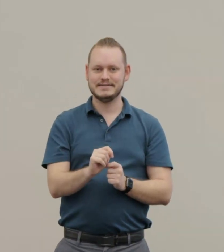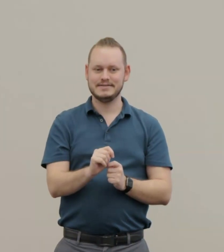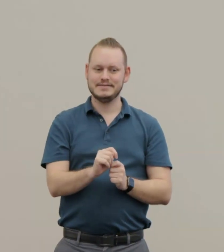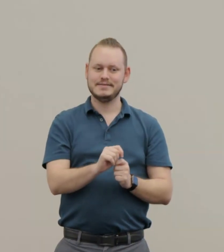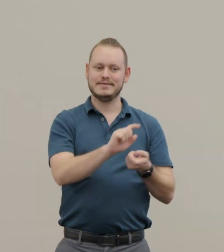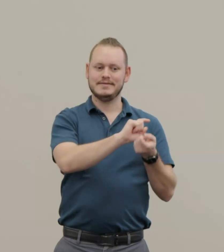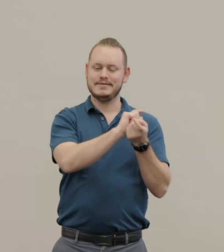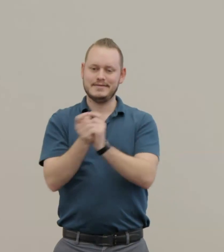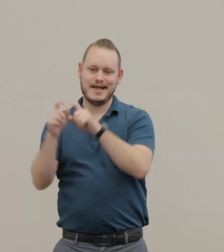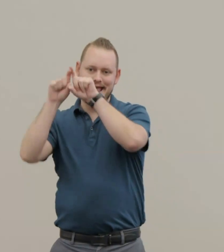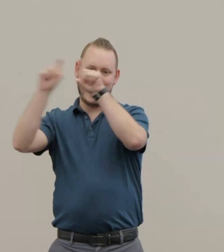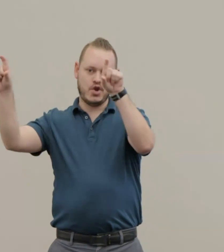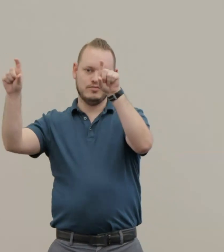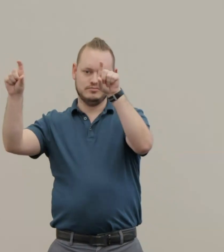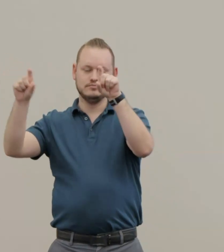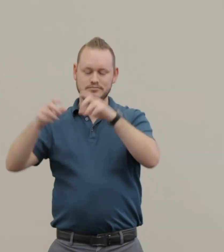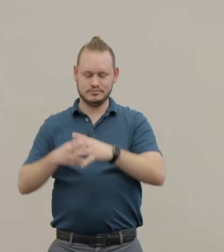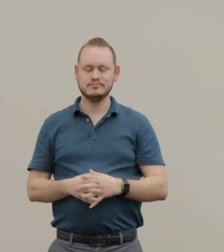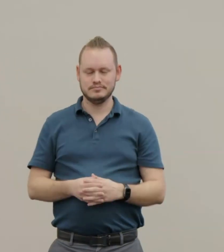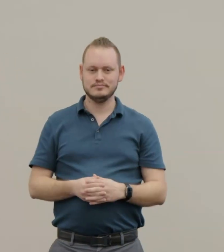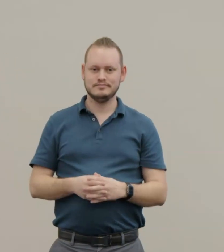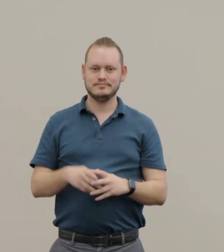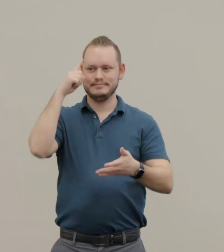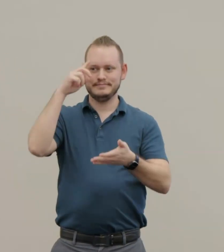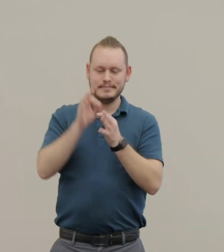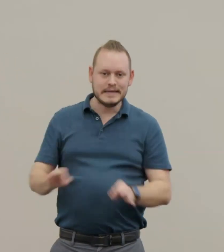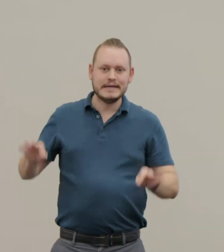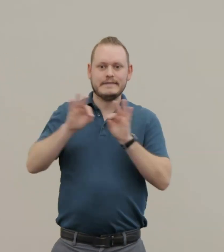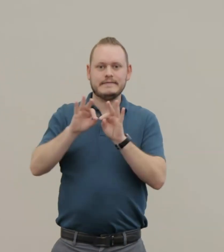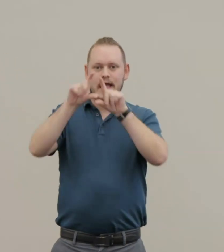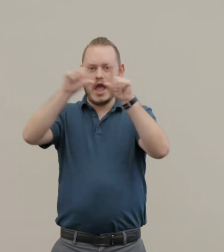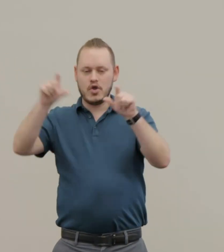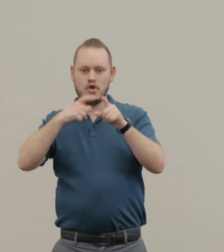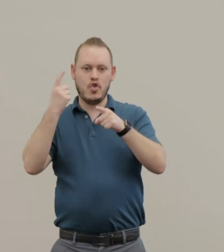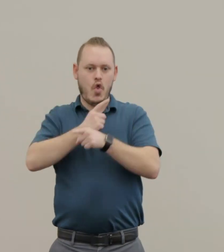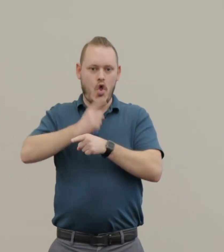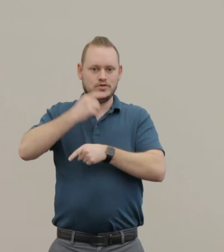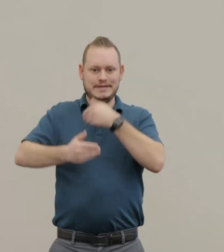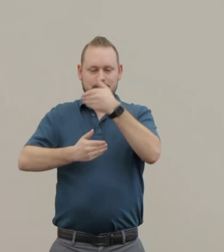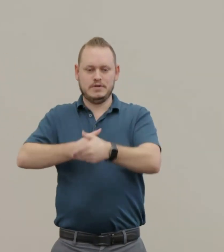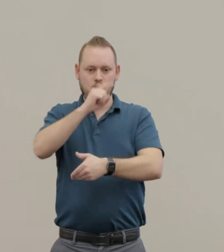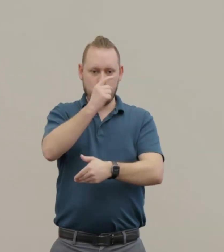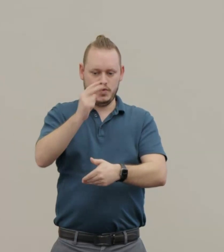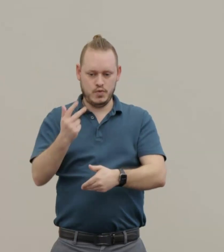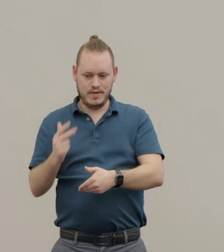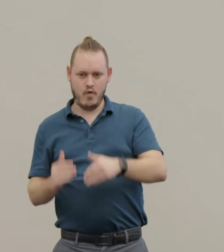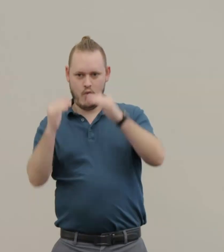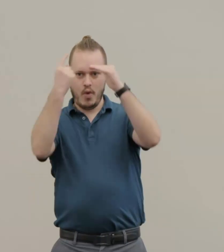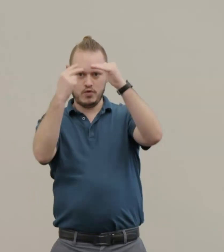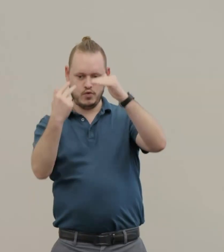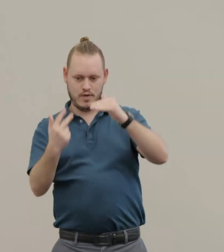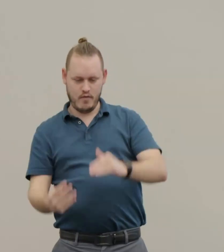convert that into a heading, right? A meaningful heading in a logical sequence, and it's numbered 1, 2, 3, 4,